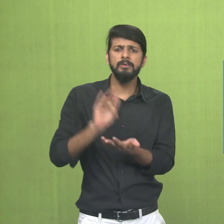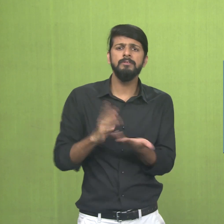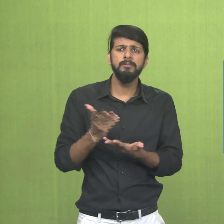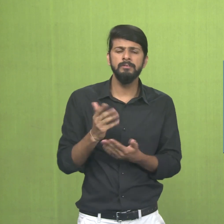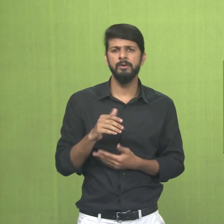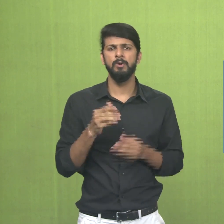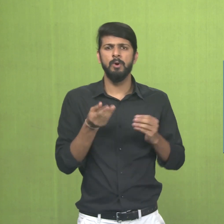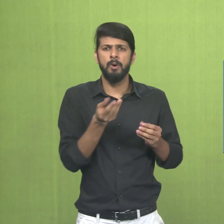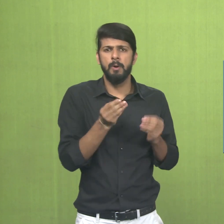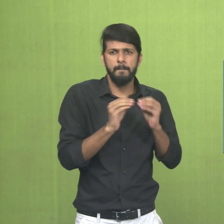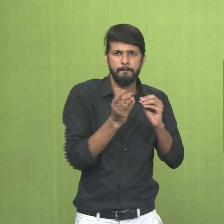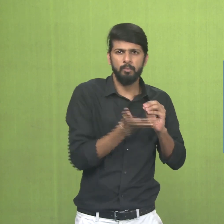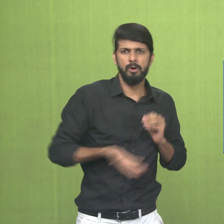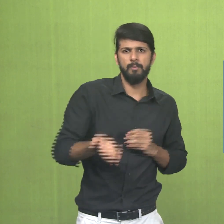in the state of Bengal,